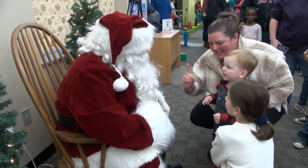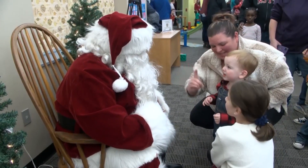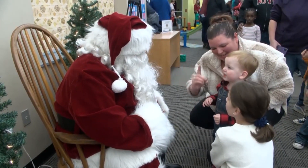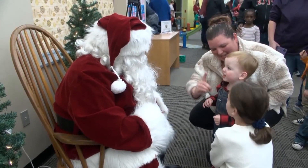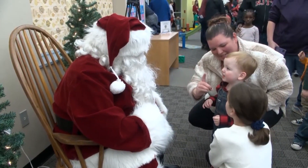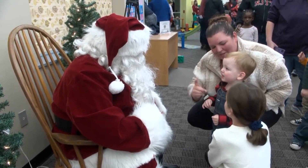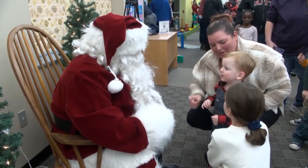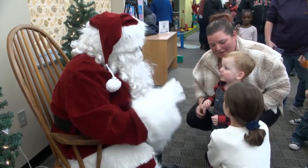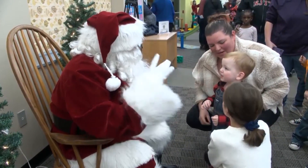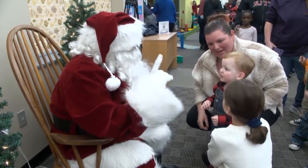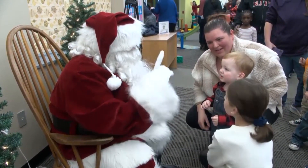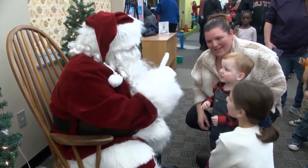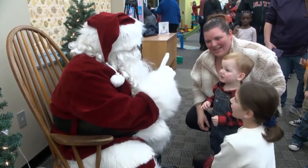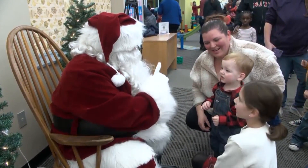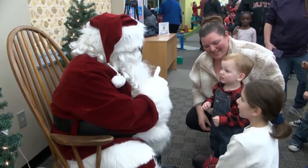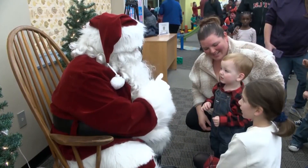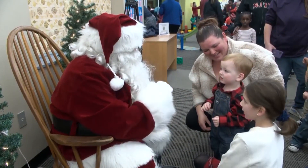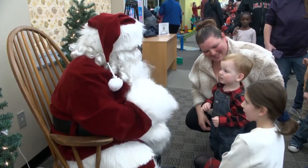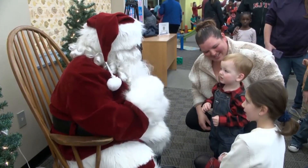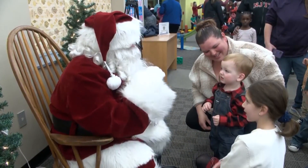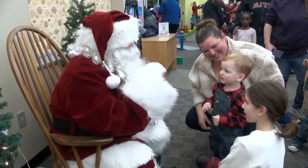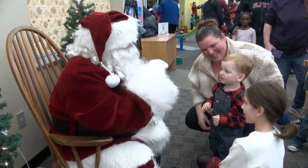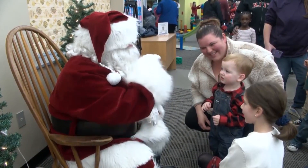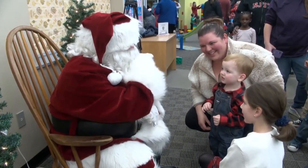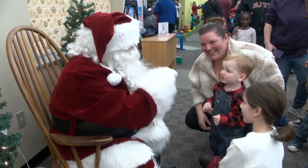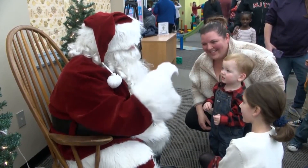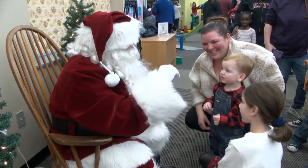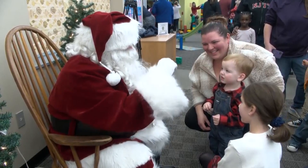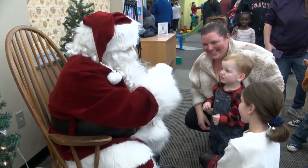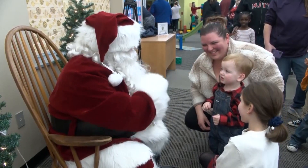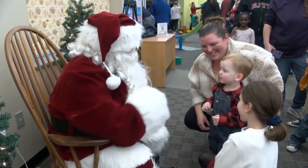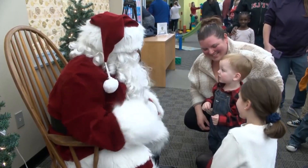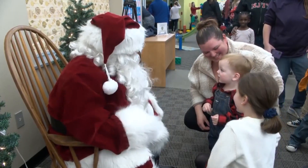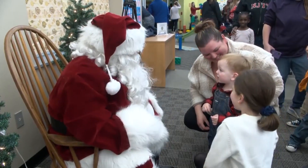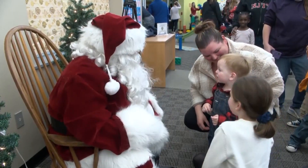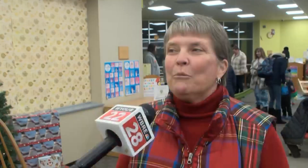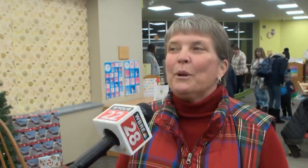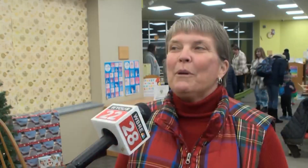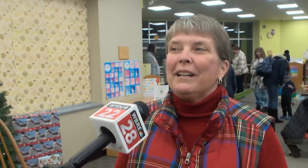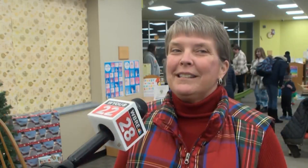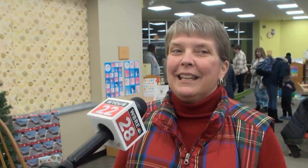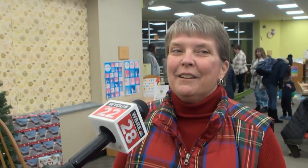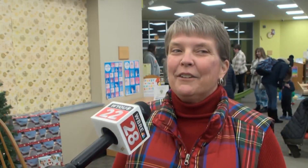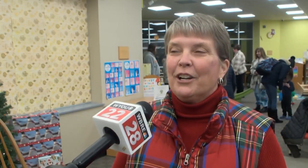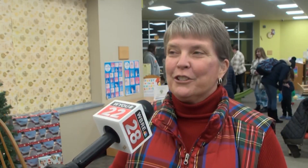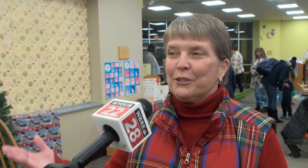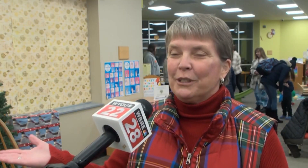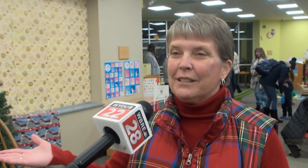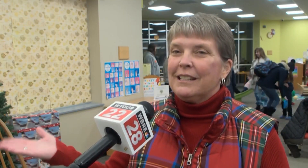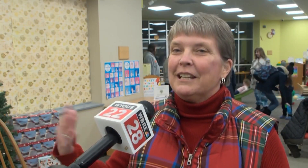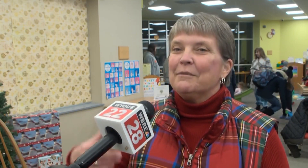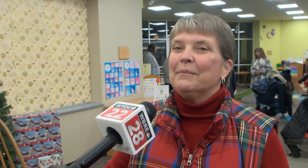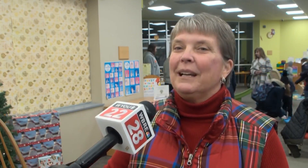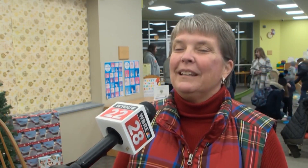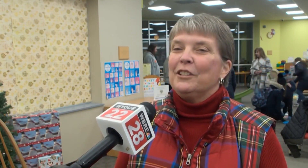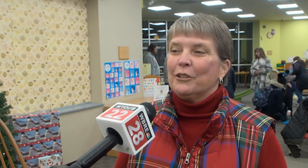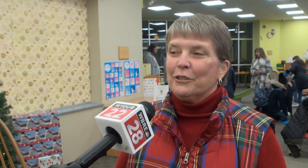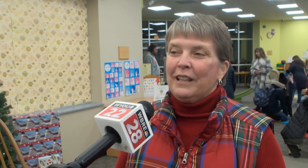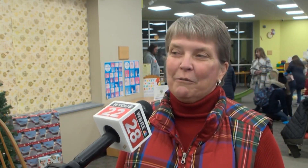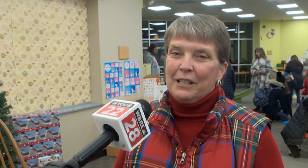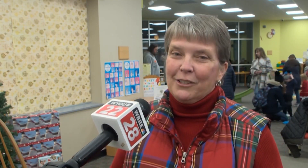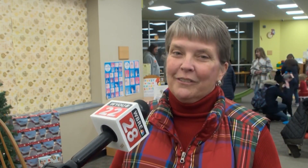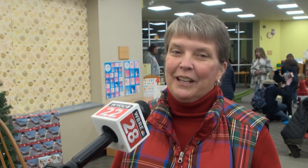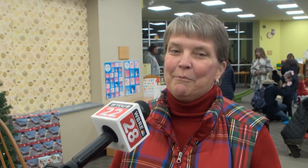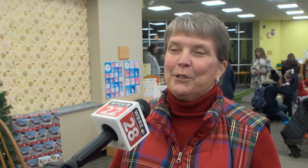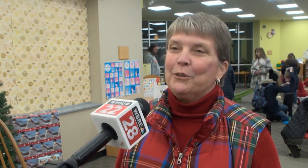their Christmas wish. A dinosaur? I love dinosaurs. We wanted to give our students and the children